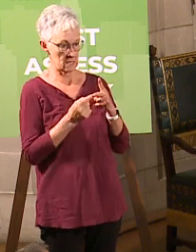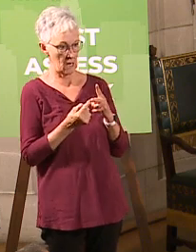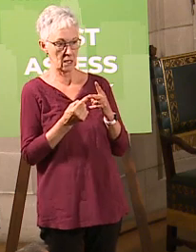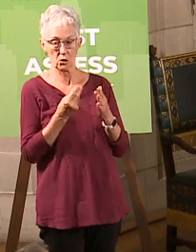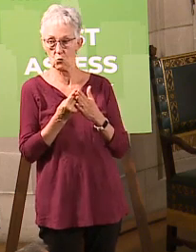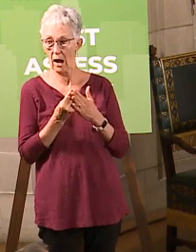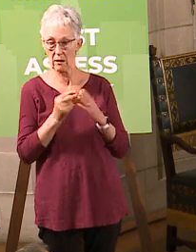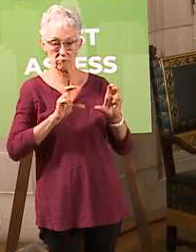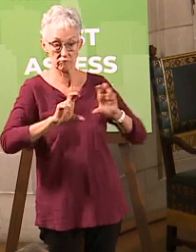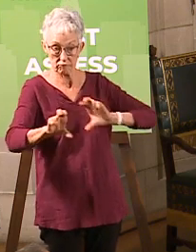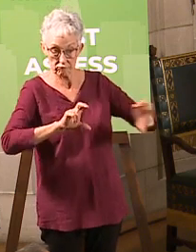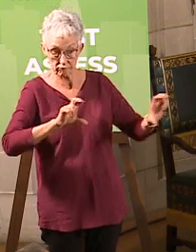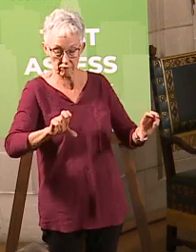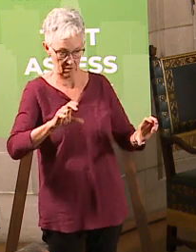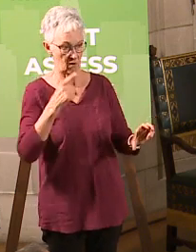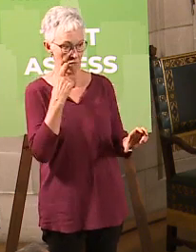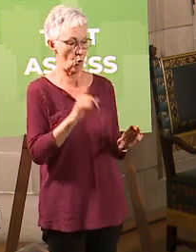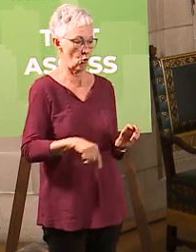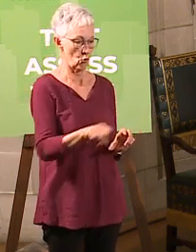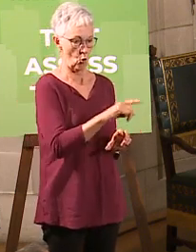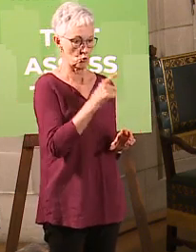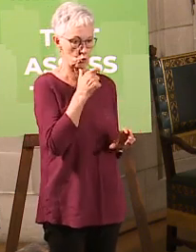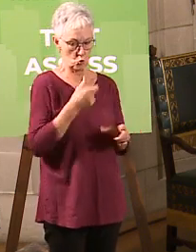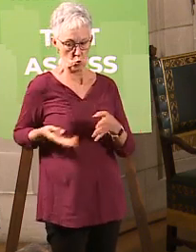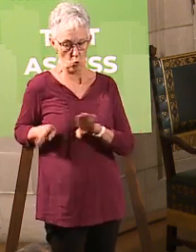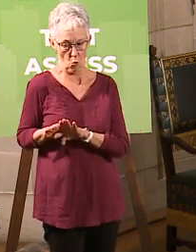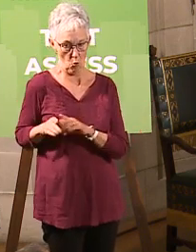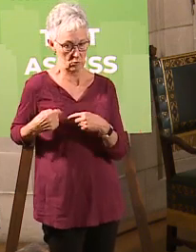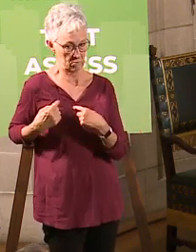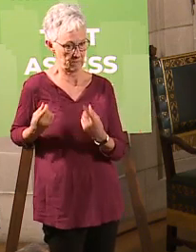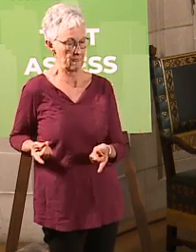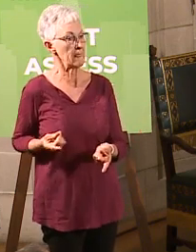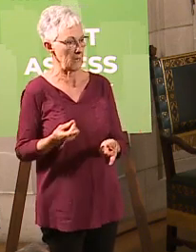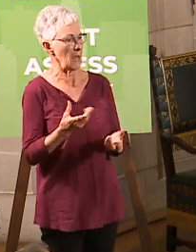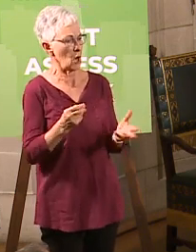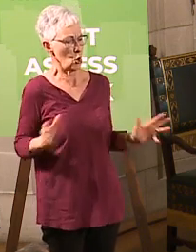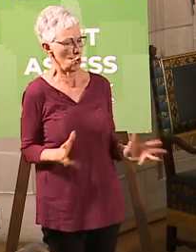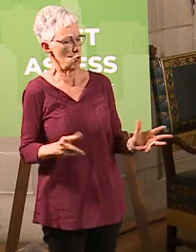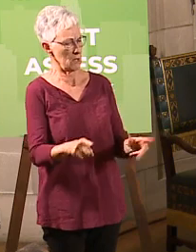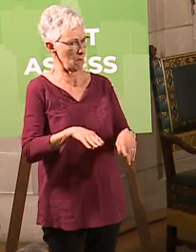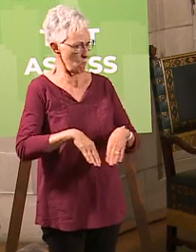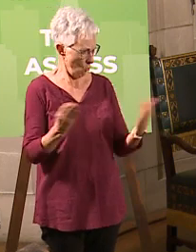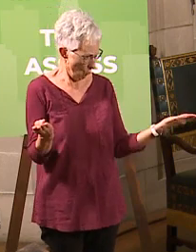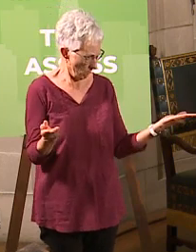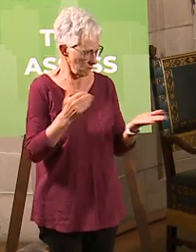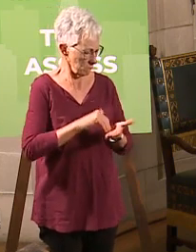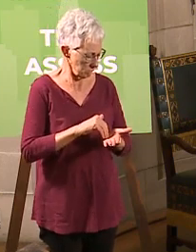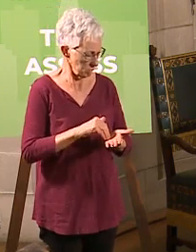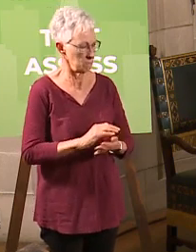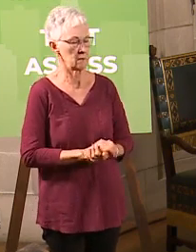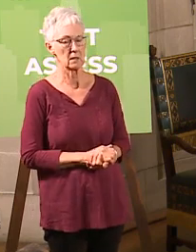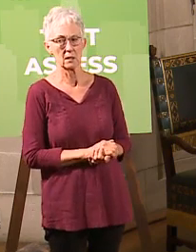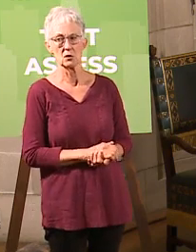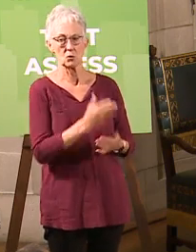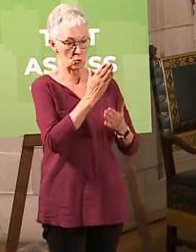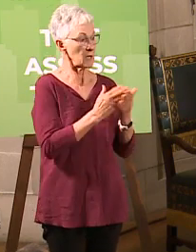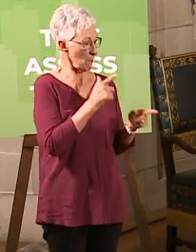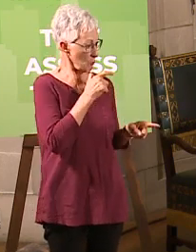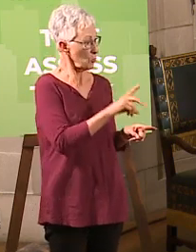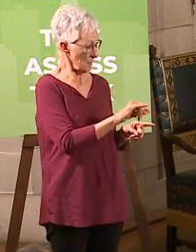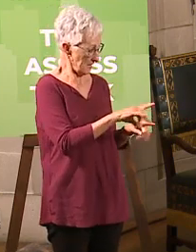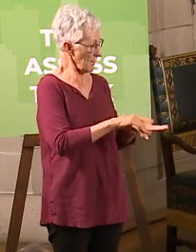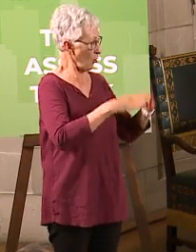family childcare homes and $5,500 to childcare centers. Providers must be open and operating for at least